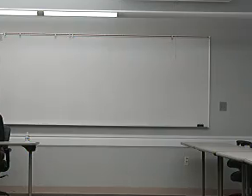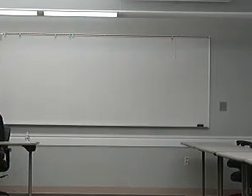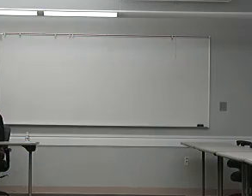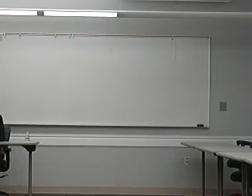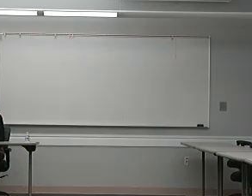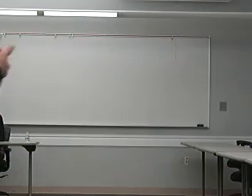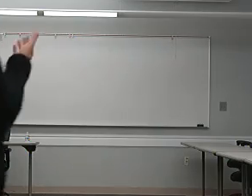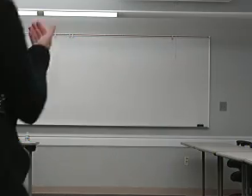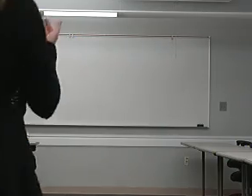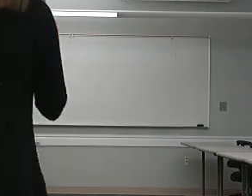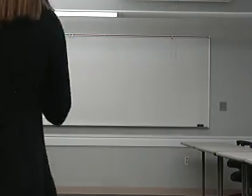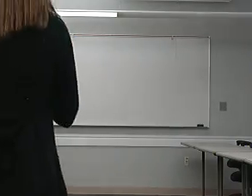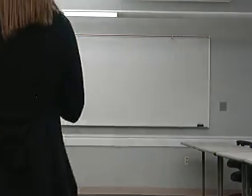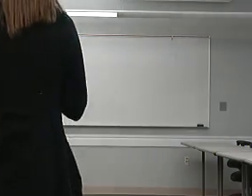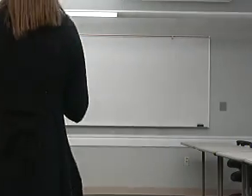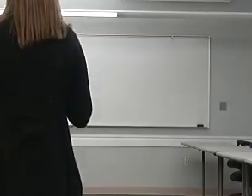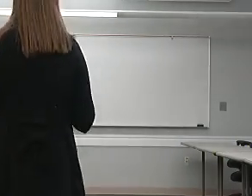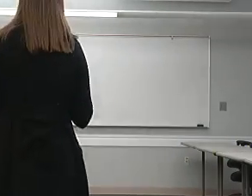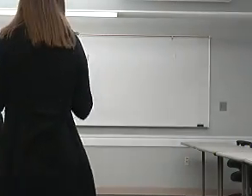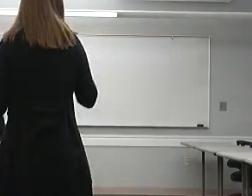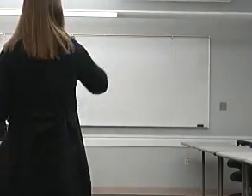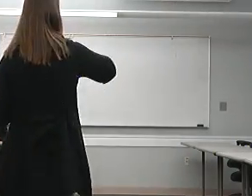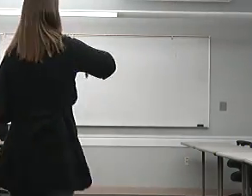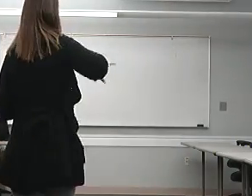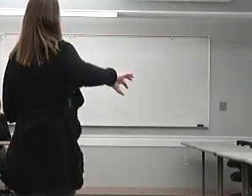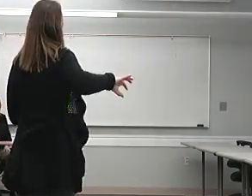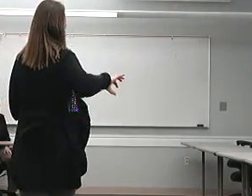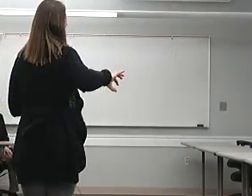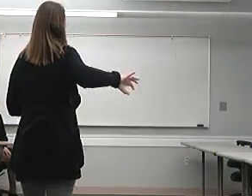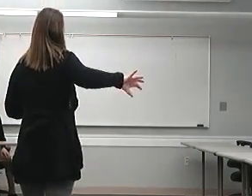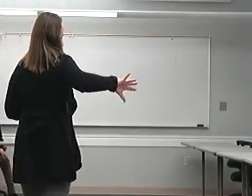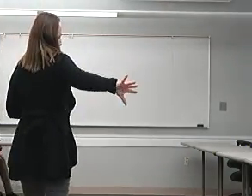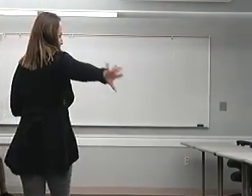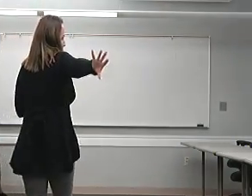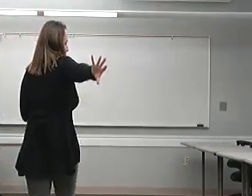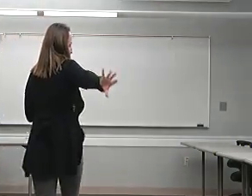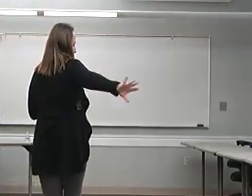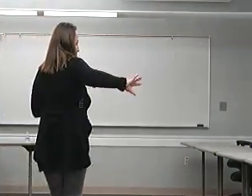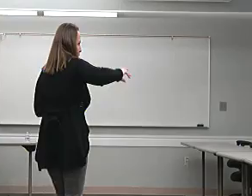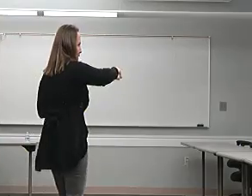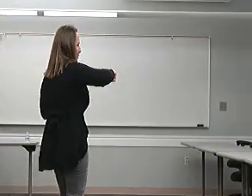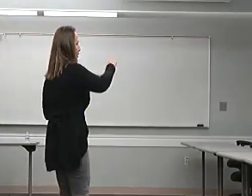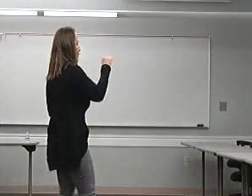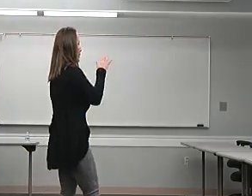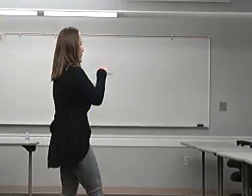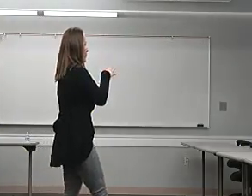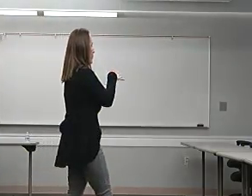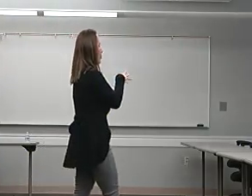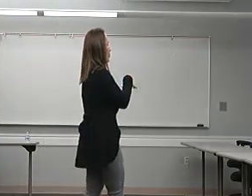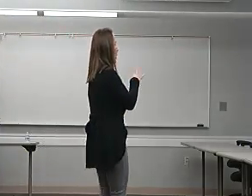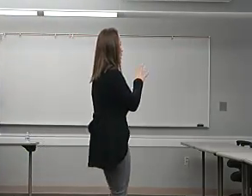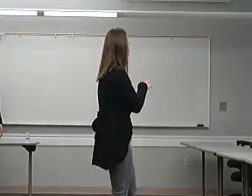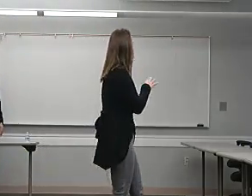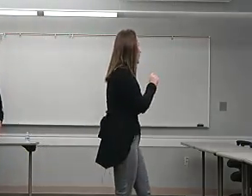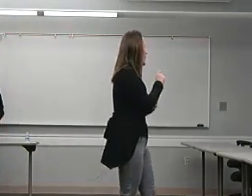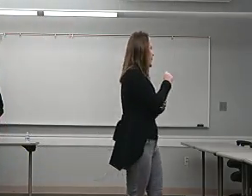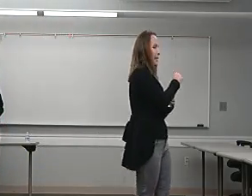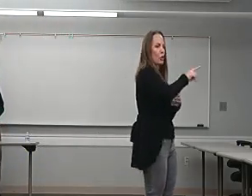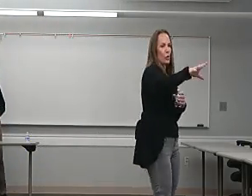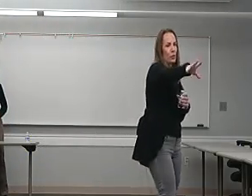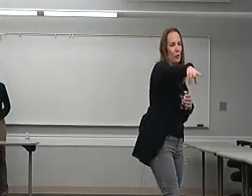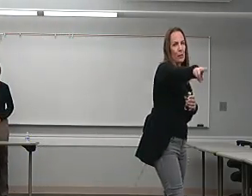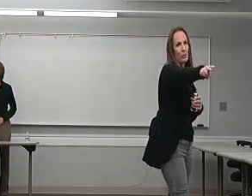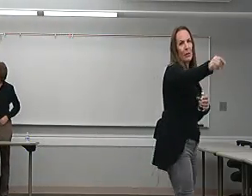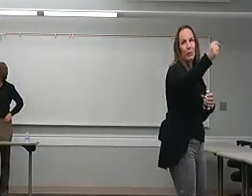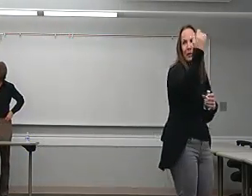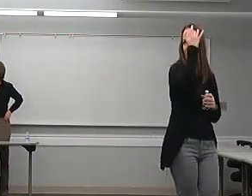Oh. So I'm thinking let's move this way, because the camera moves this way, they're streaming to St. George. If you guys don't mind moving down